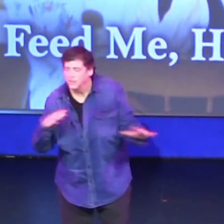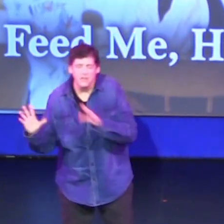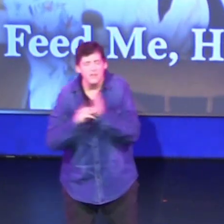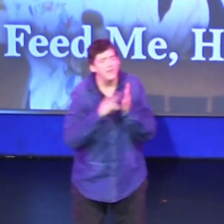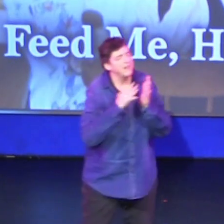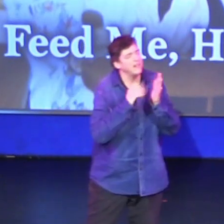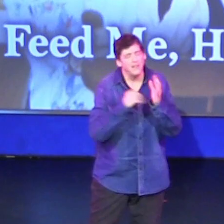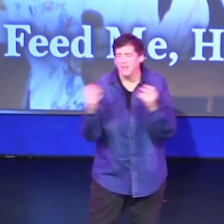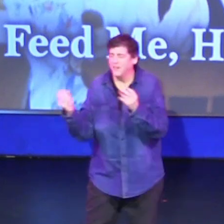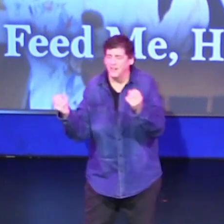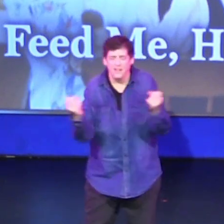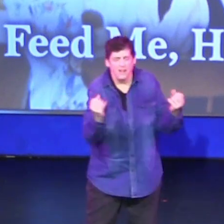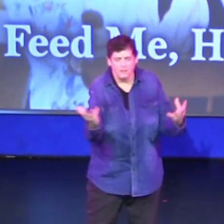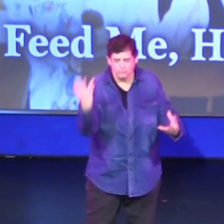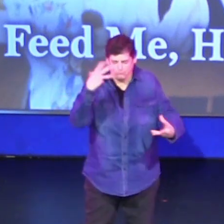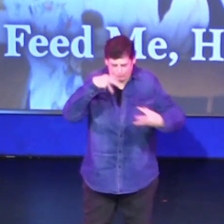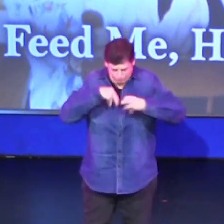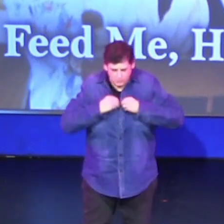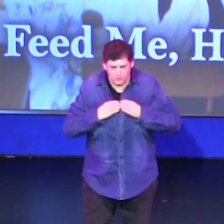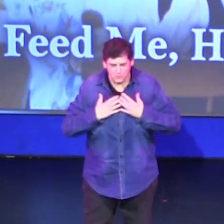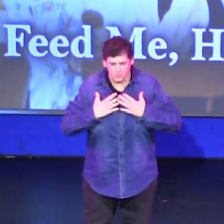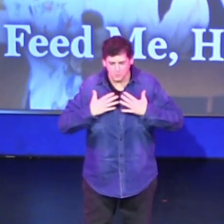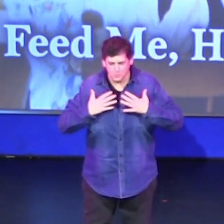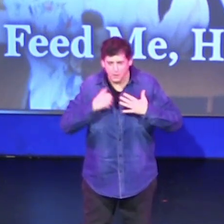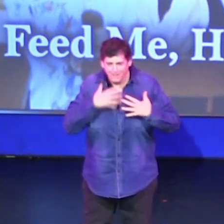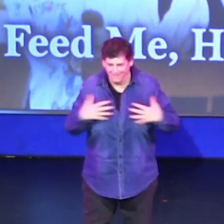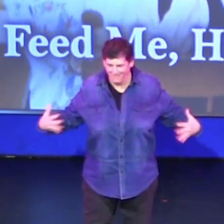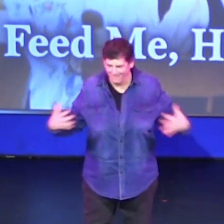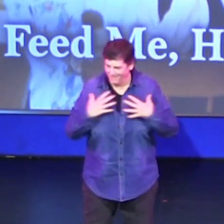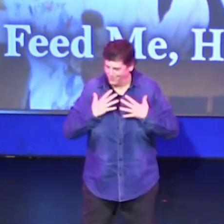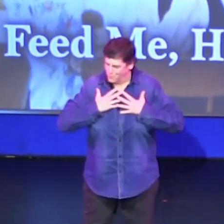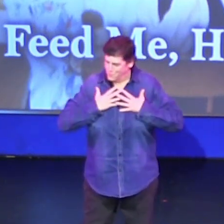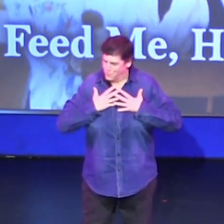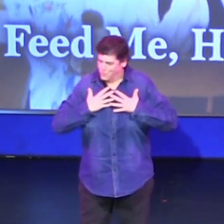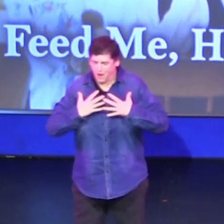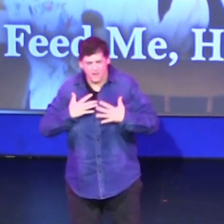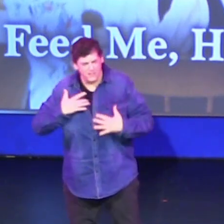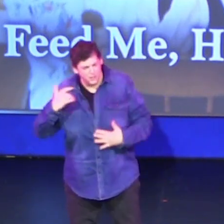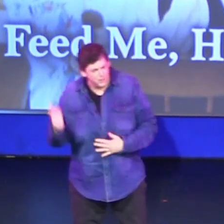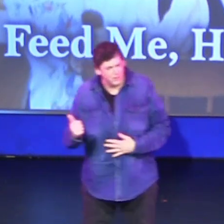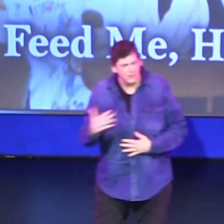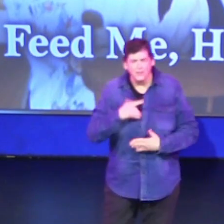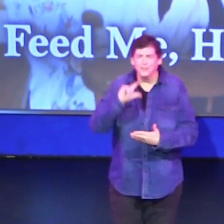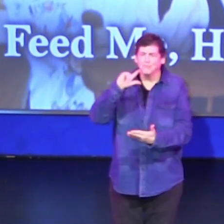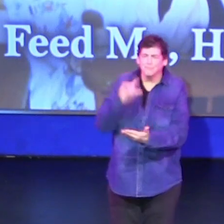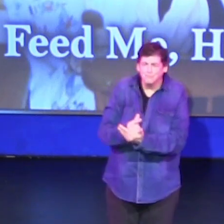different sports that I was involved in, I was able to learn and pick up more language from all these other students. I got more and more